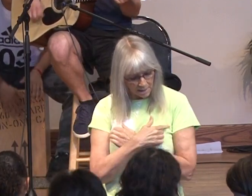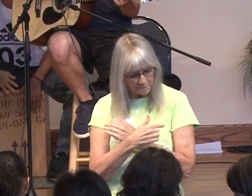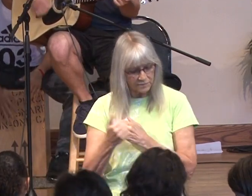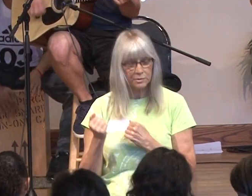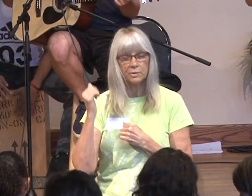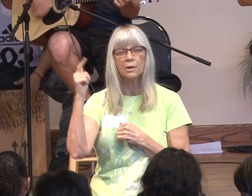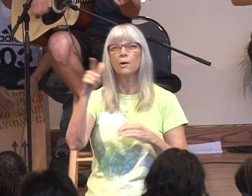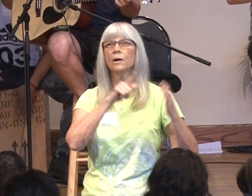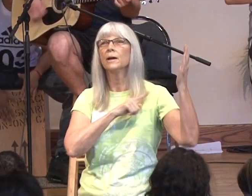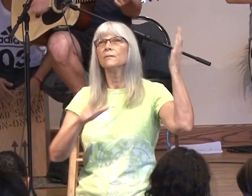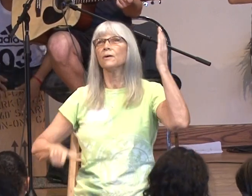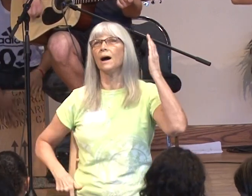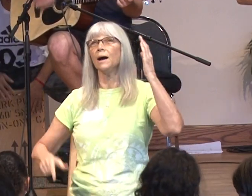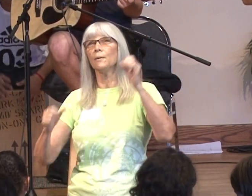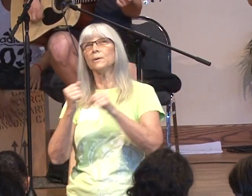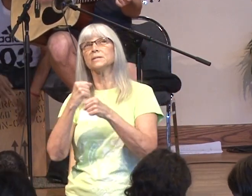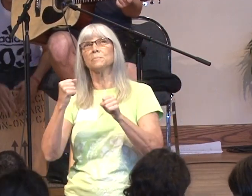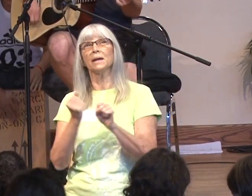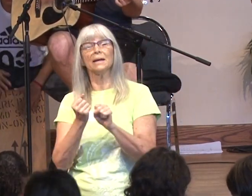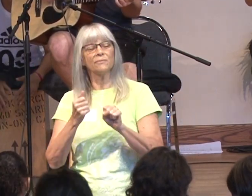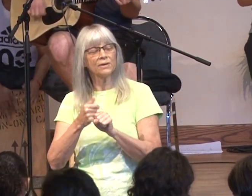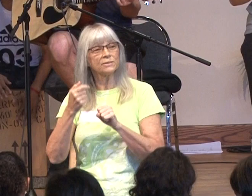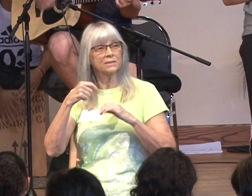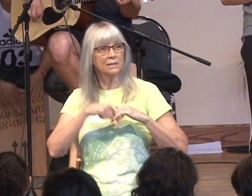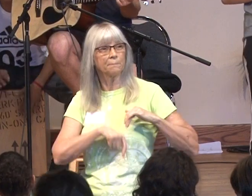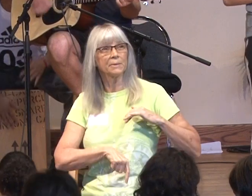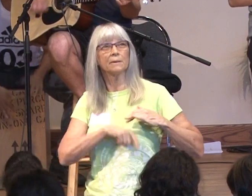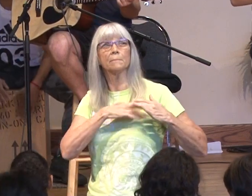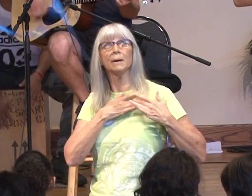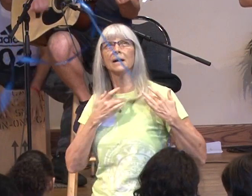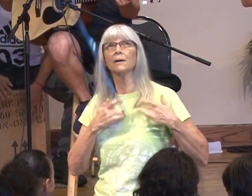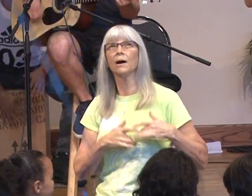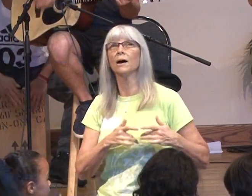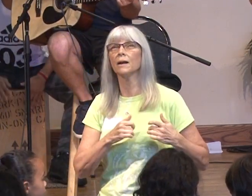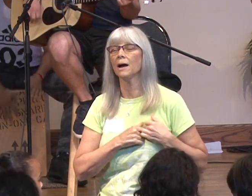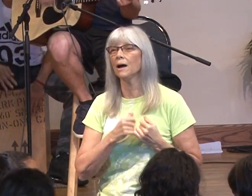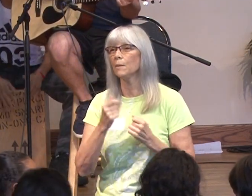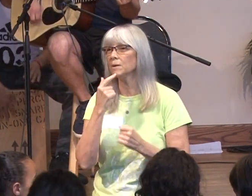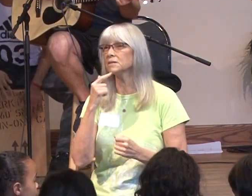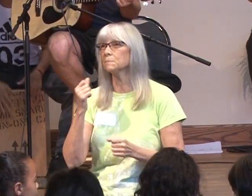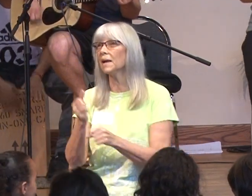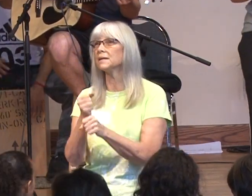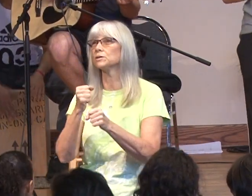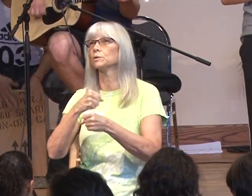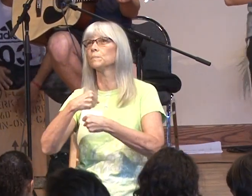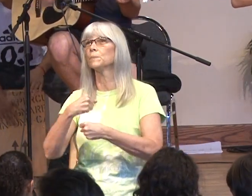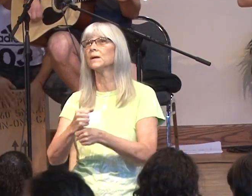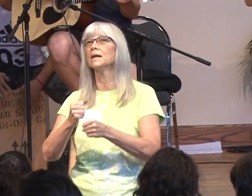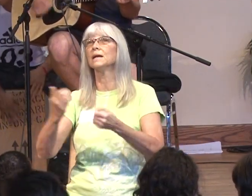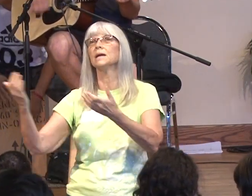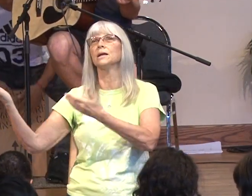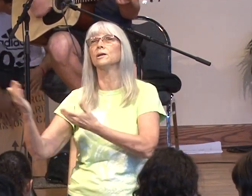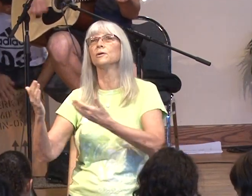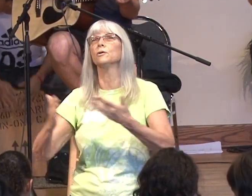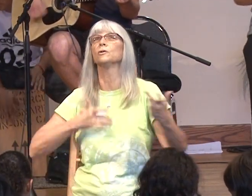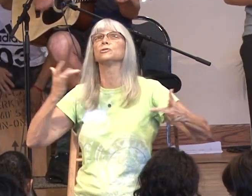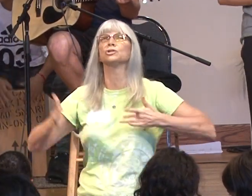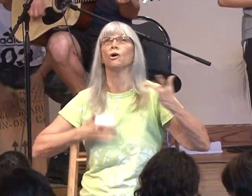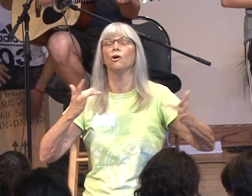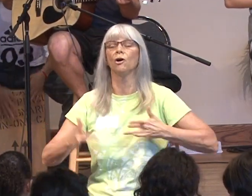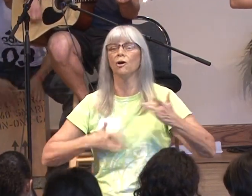I love you, Lord. Cause I was made unique in your heart. I was made to bring